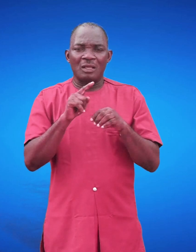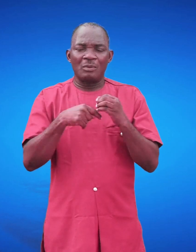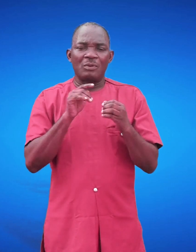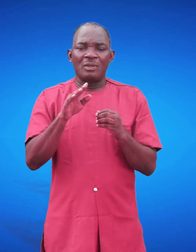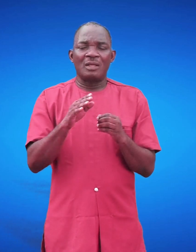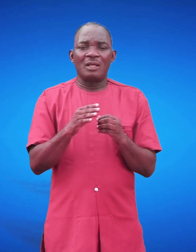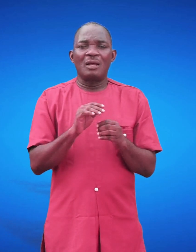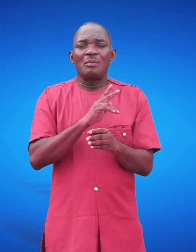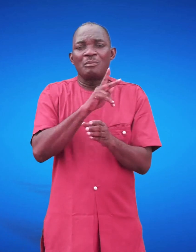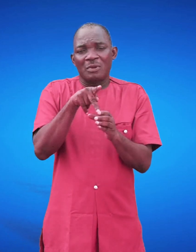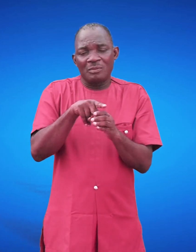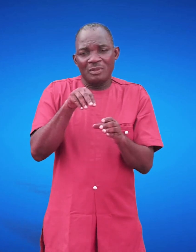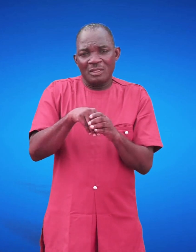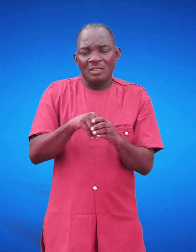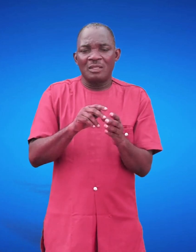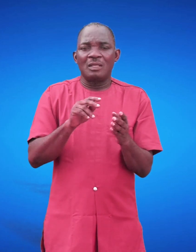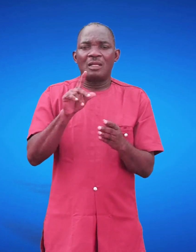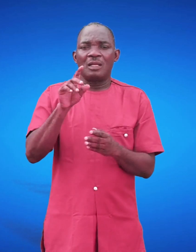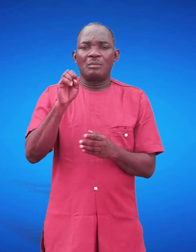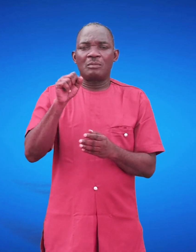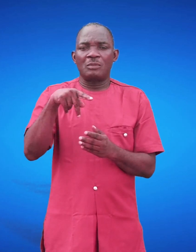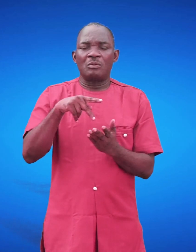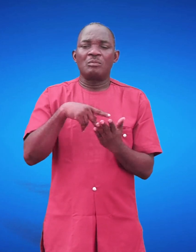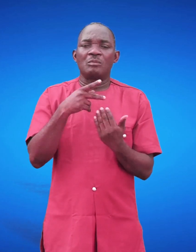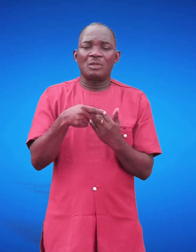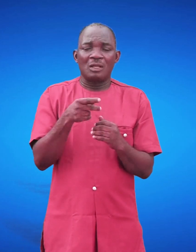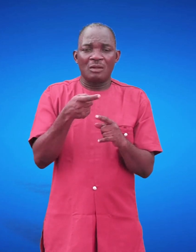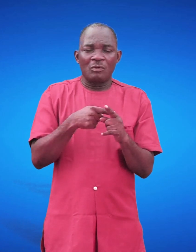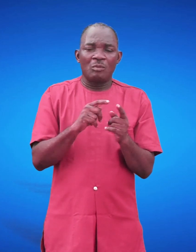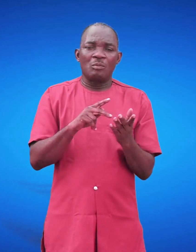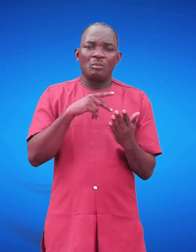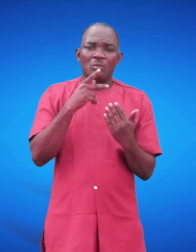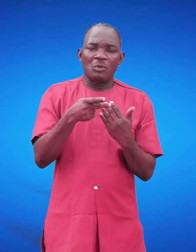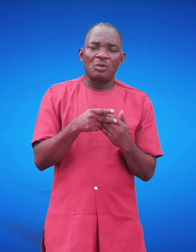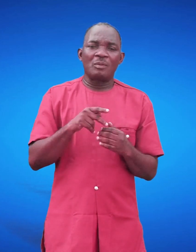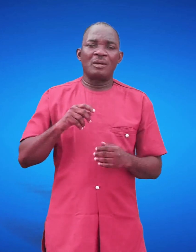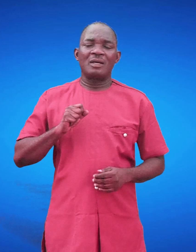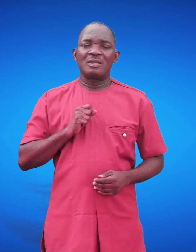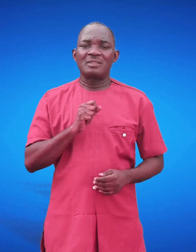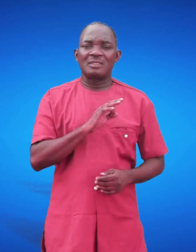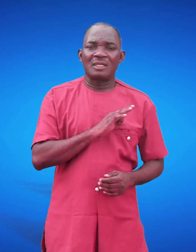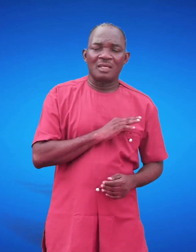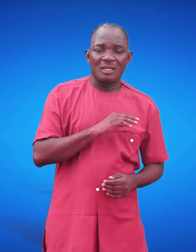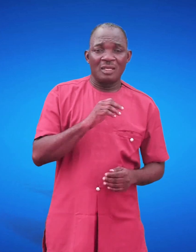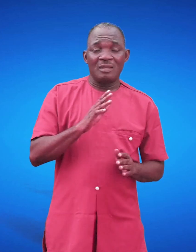participation in the program from program staff. For instance,